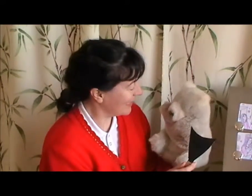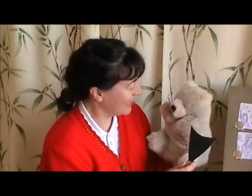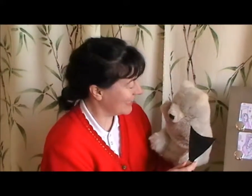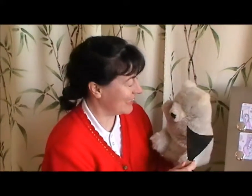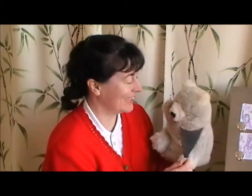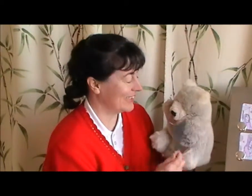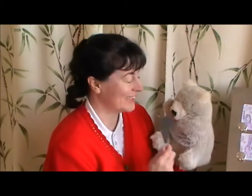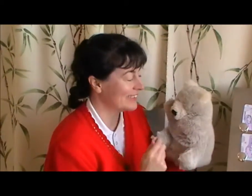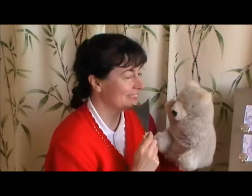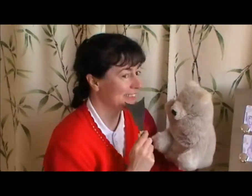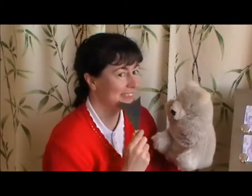Barney?